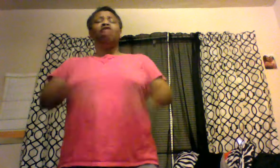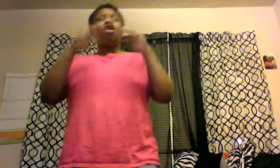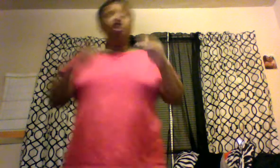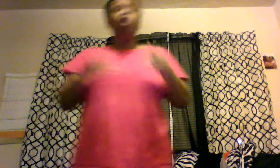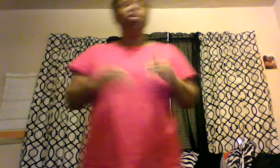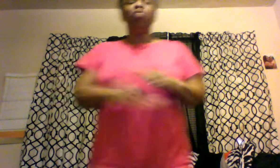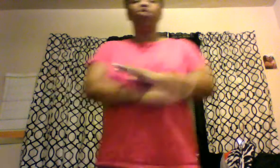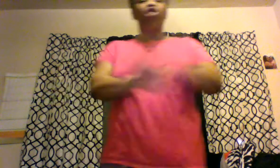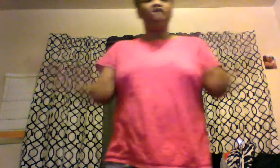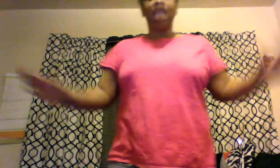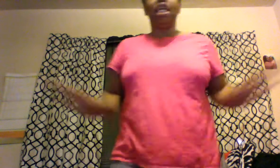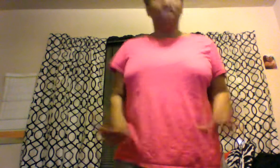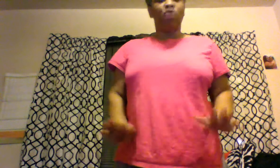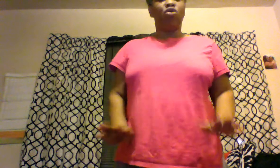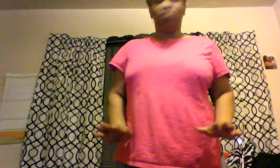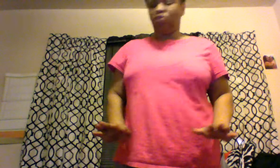that all people were created equal.